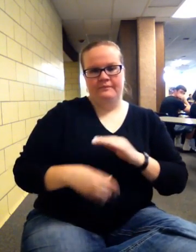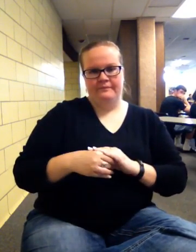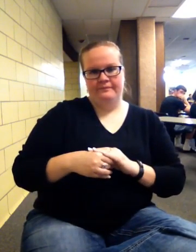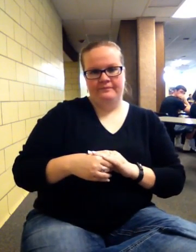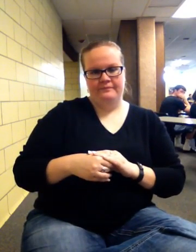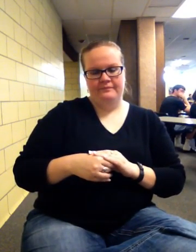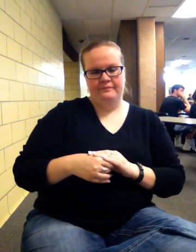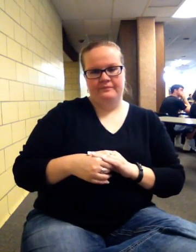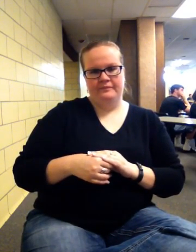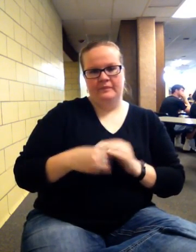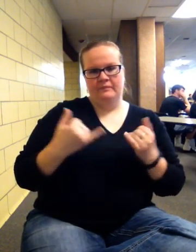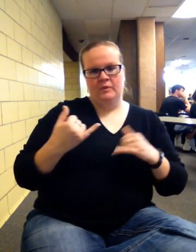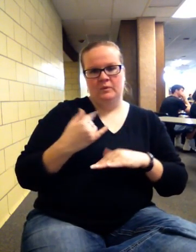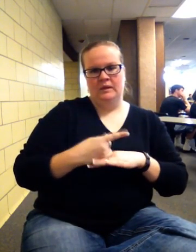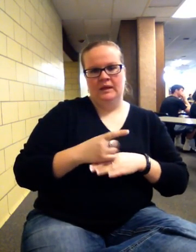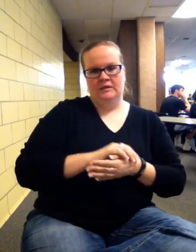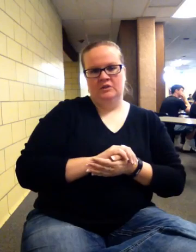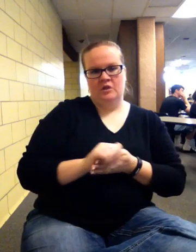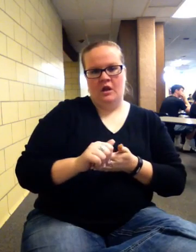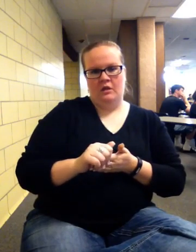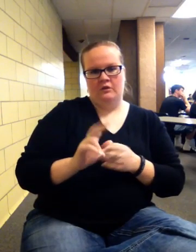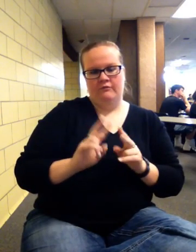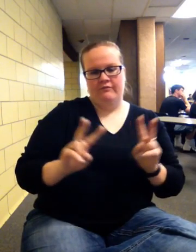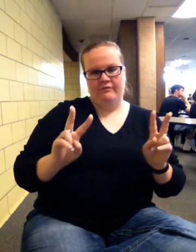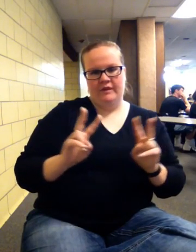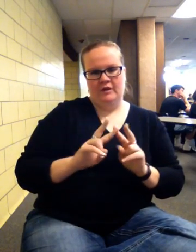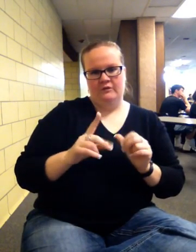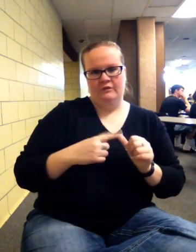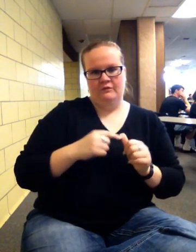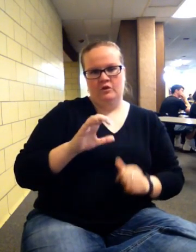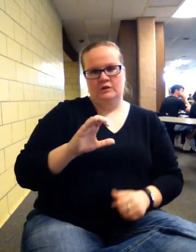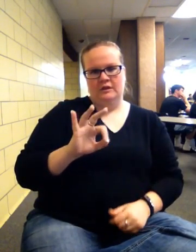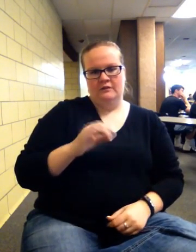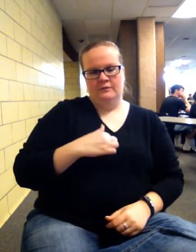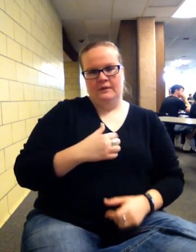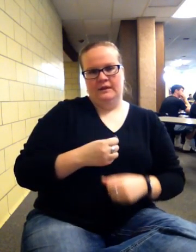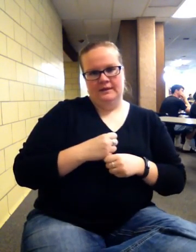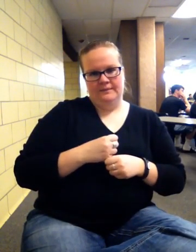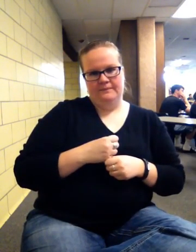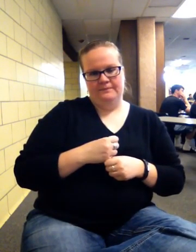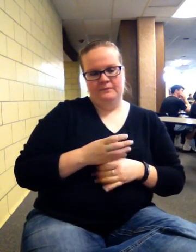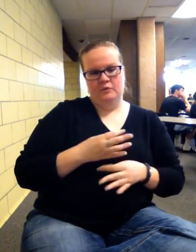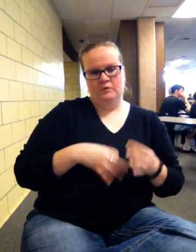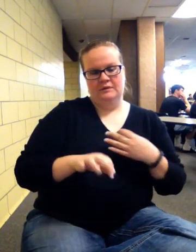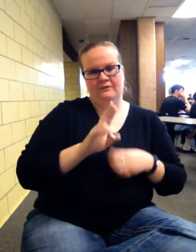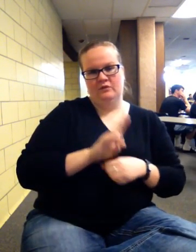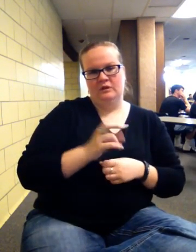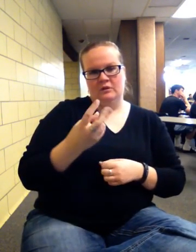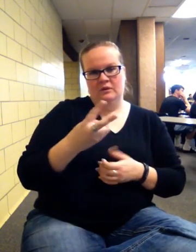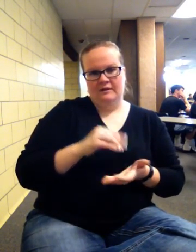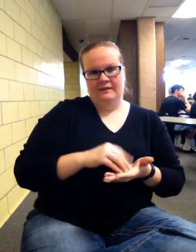then, today's dollar value of the first cash flow that I get. So instead of using the $12,000, I use the $10